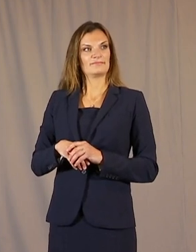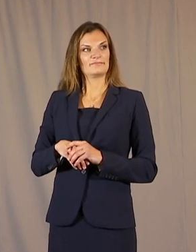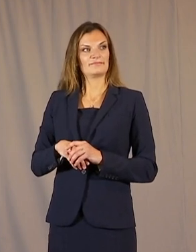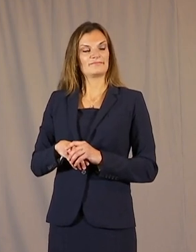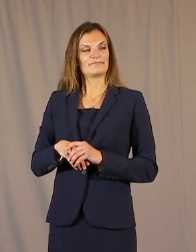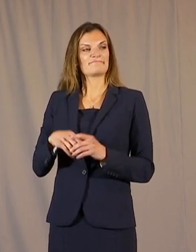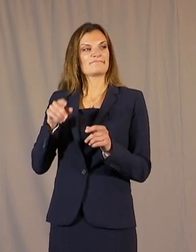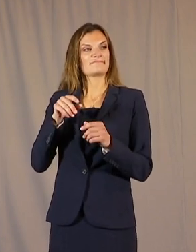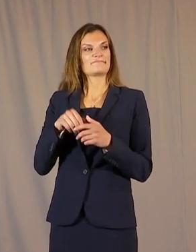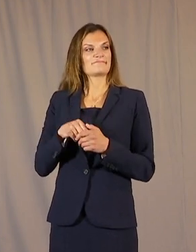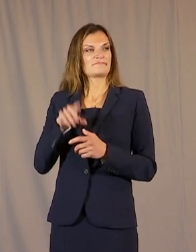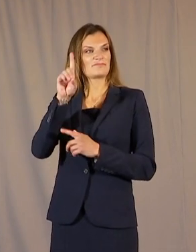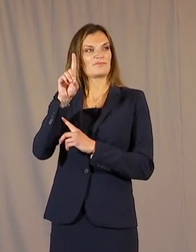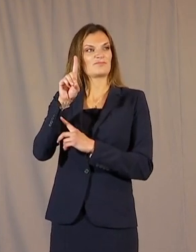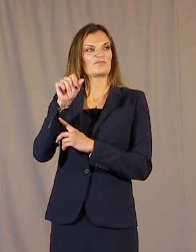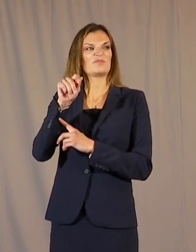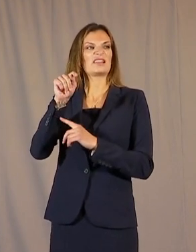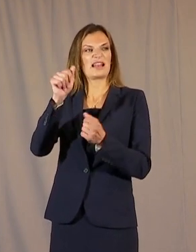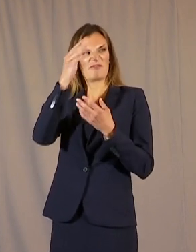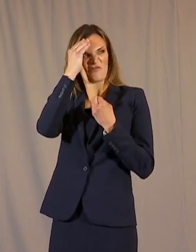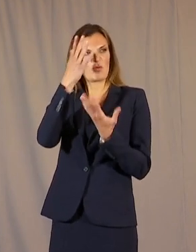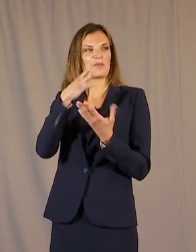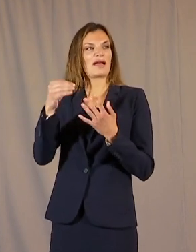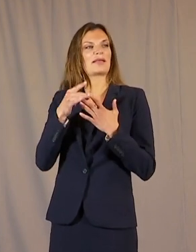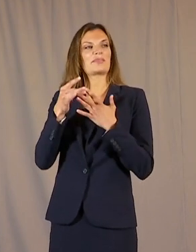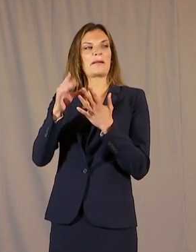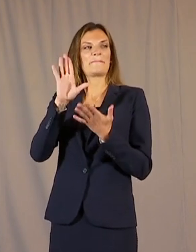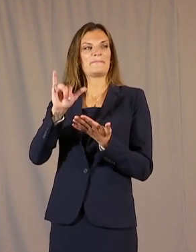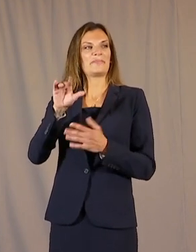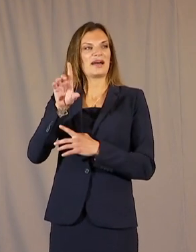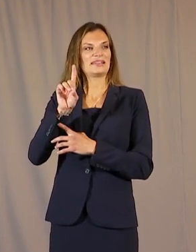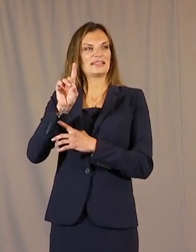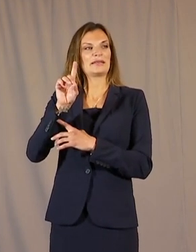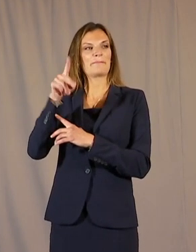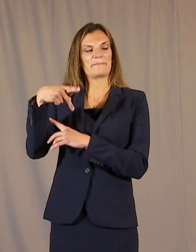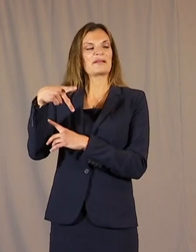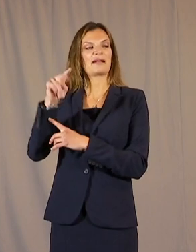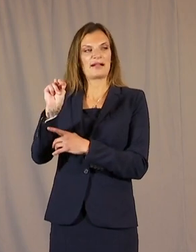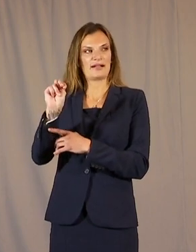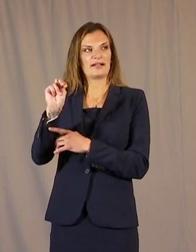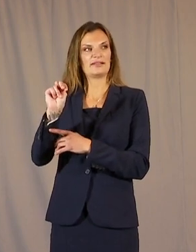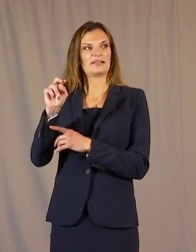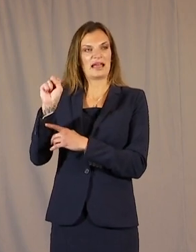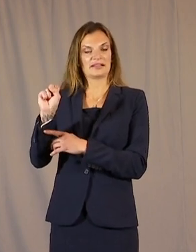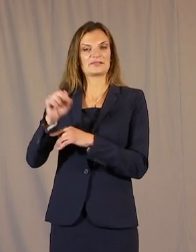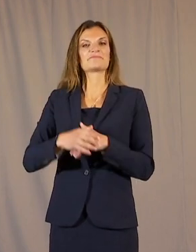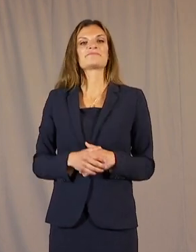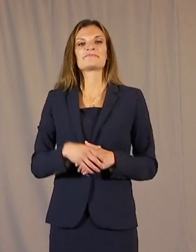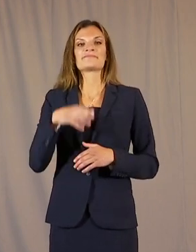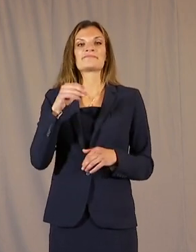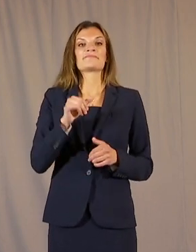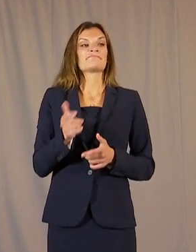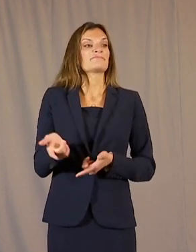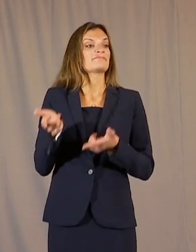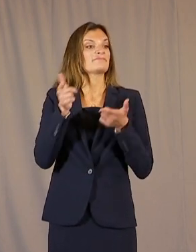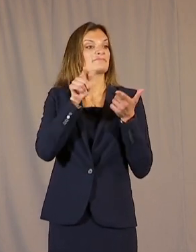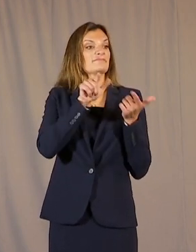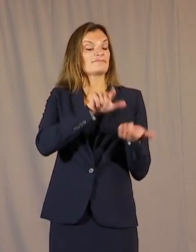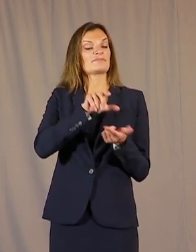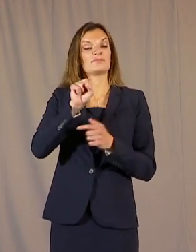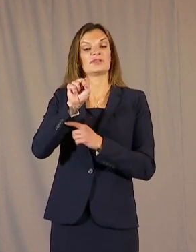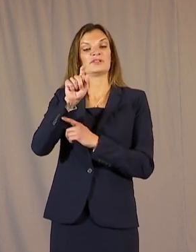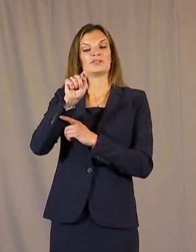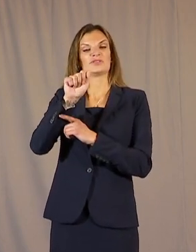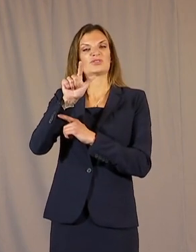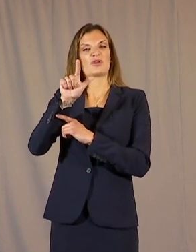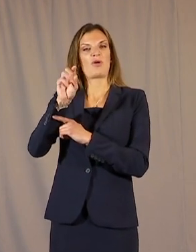And right next to Jametta, we have Thomas Stallworth, currently serves as senior advisor for